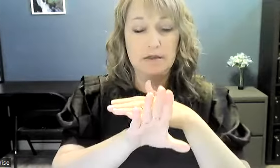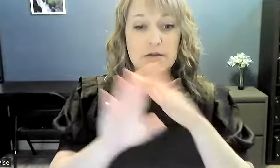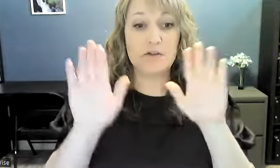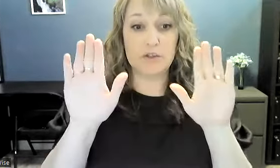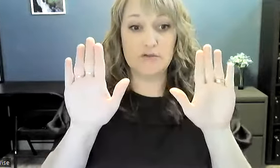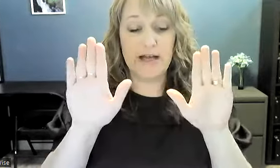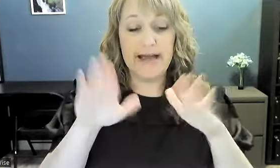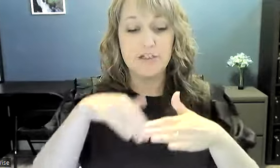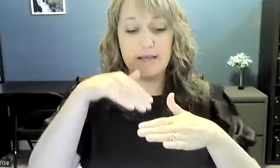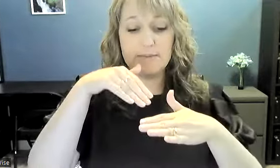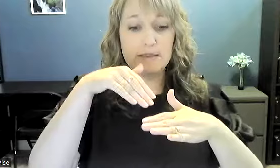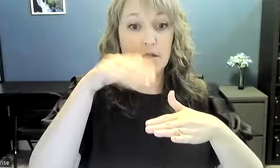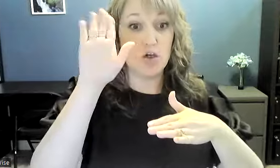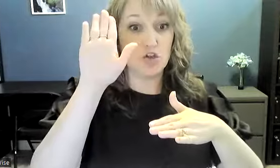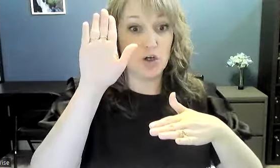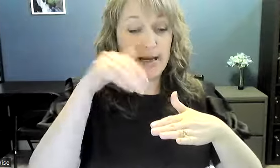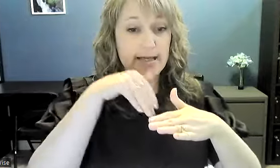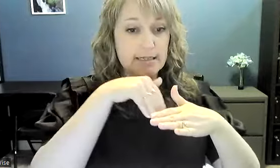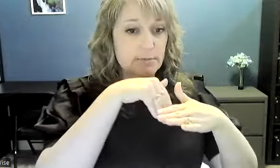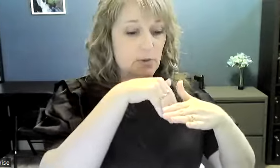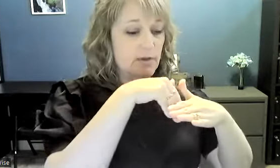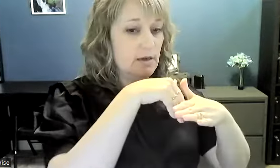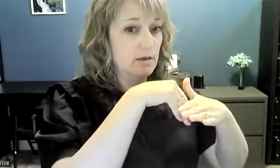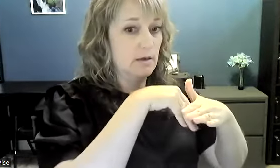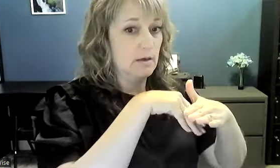So you want 2 flat hand shapes. Dominant hand does the moving.